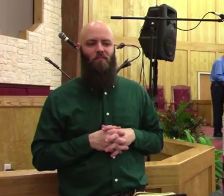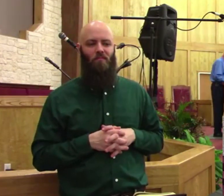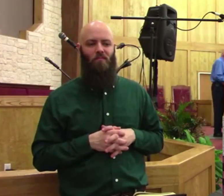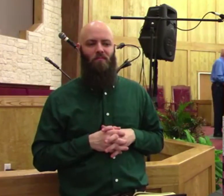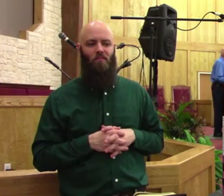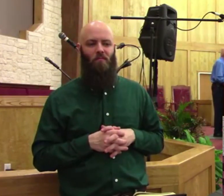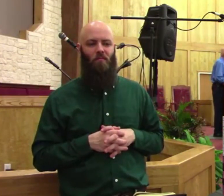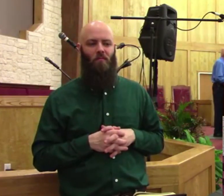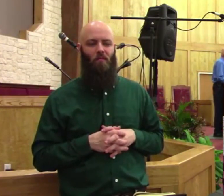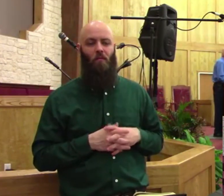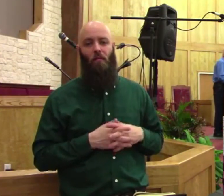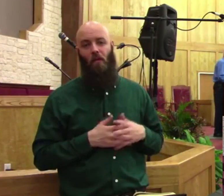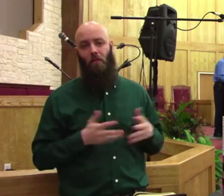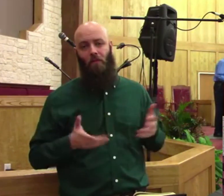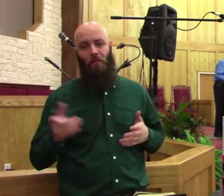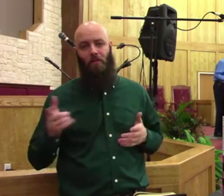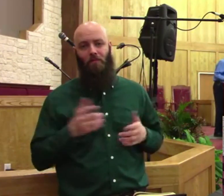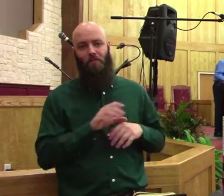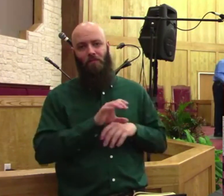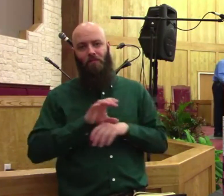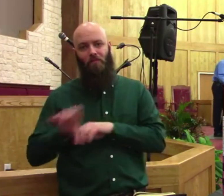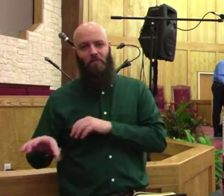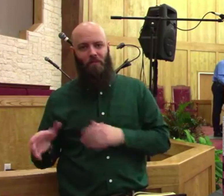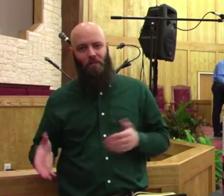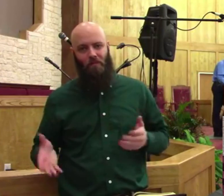Probably had no choice